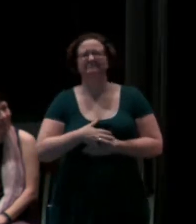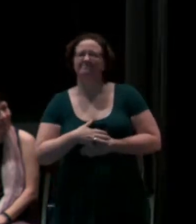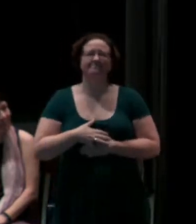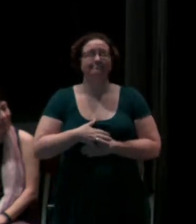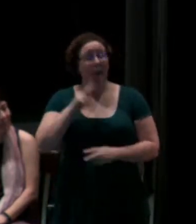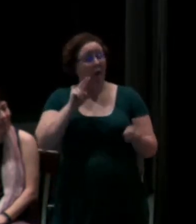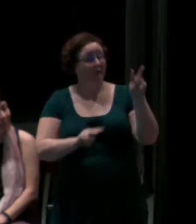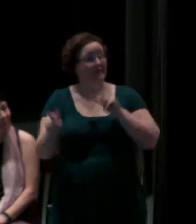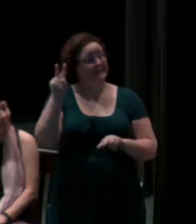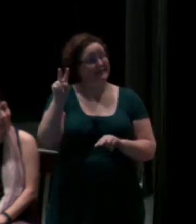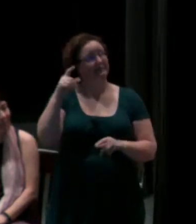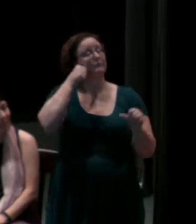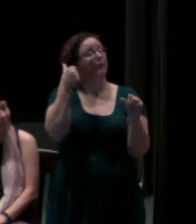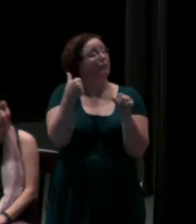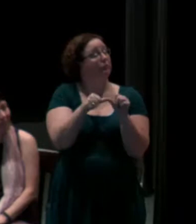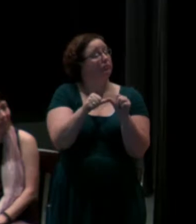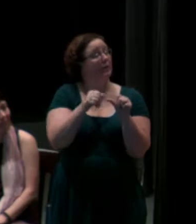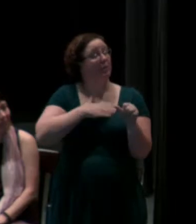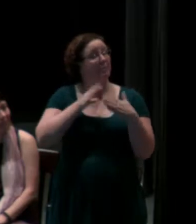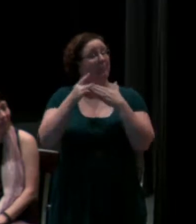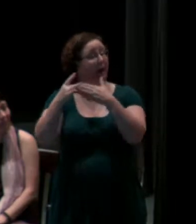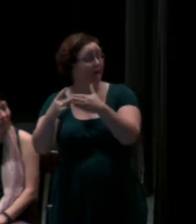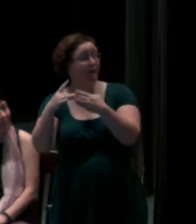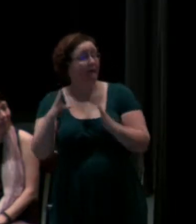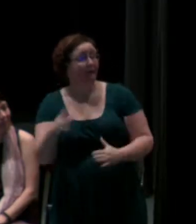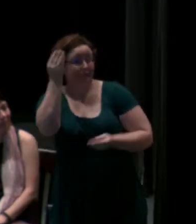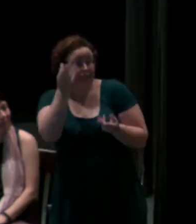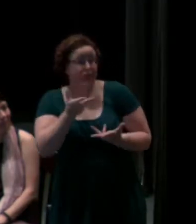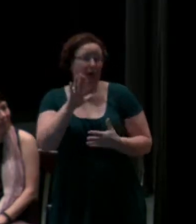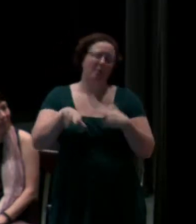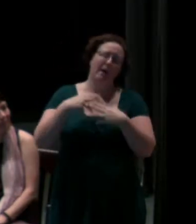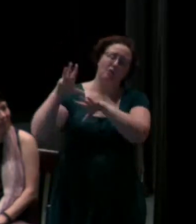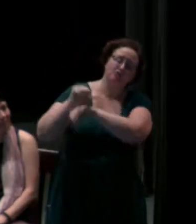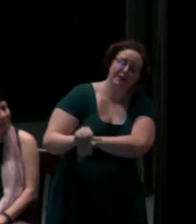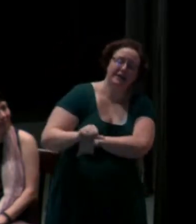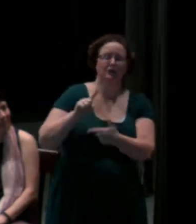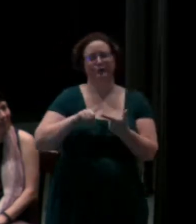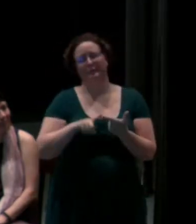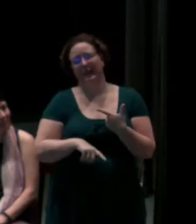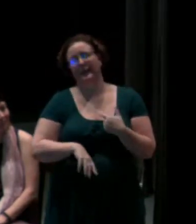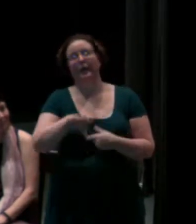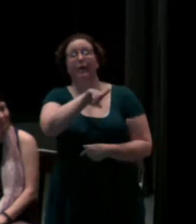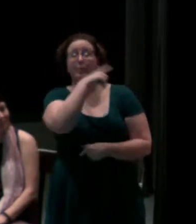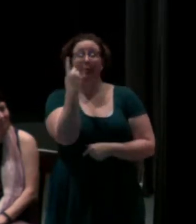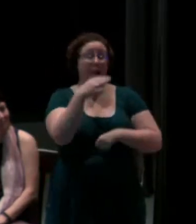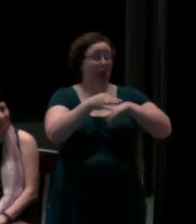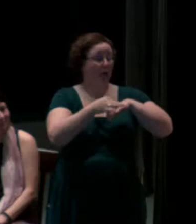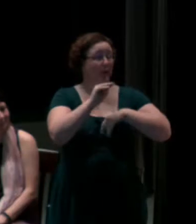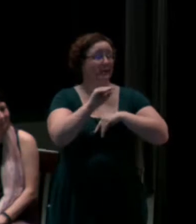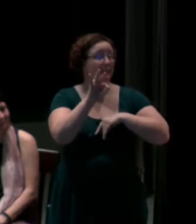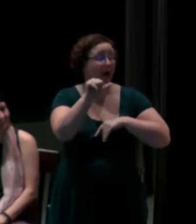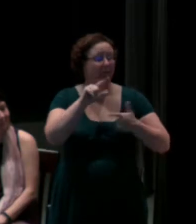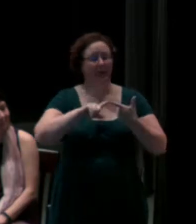I remembered my tour guide telling me about the tradition Agnes Scott has. She mentioned the Black Ring Mafia and the Agnes Honor